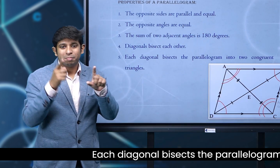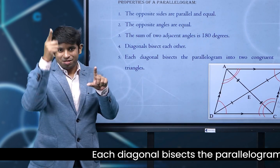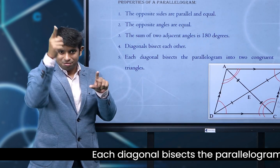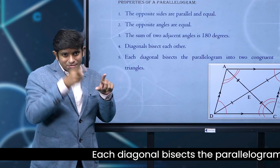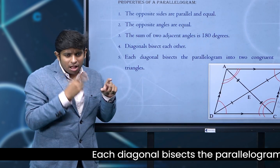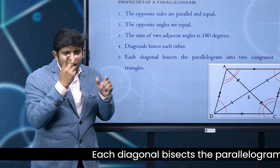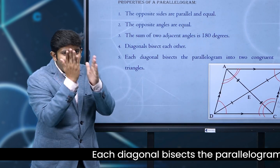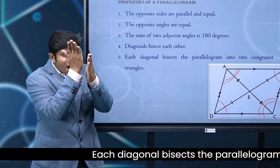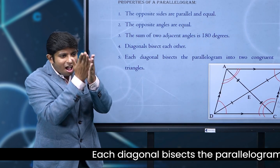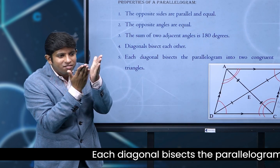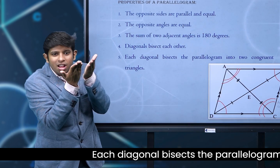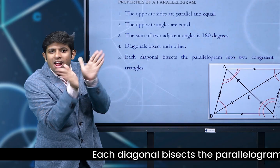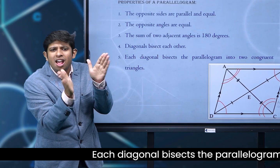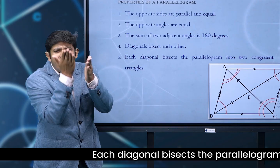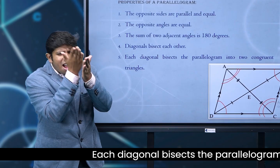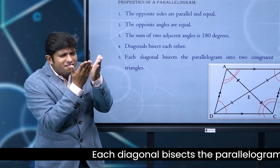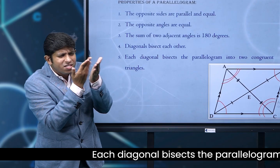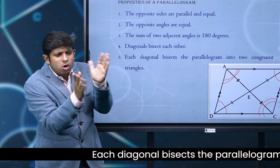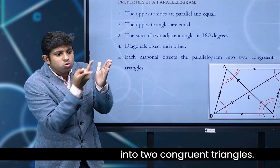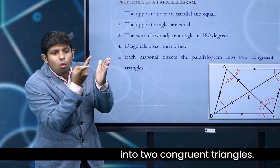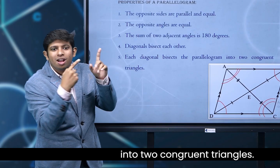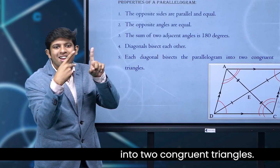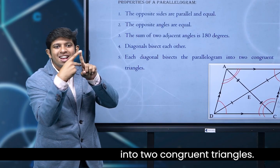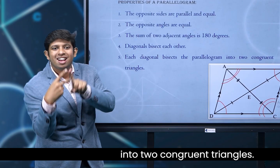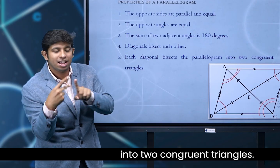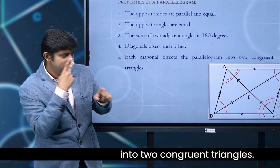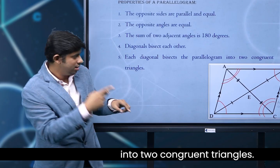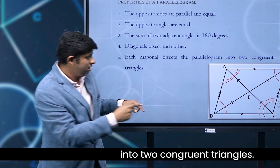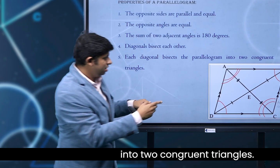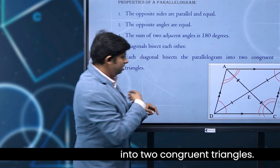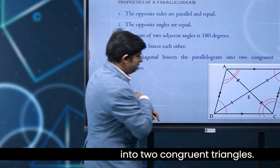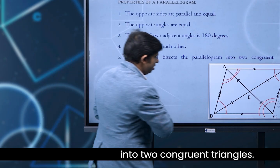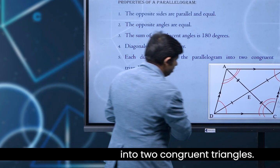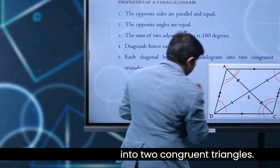Each diagonal bisects the parallelogram into two congruent triangles.